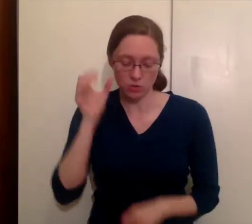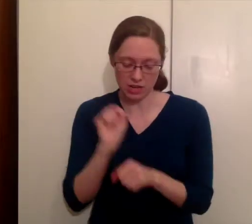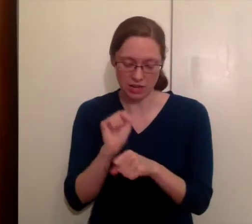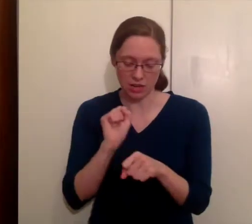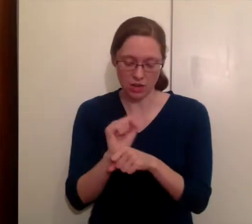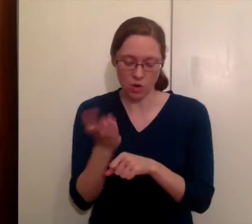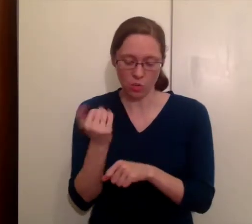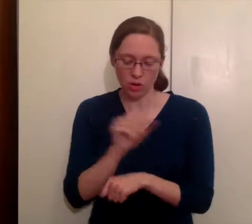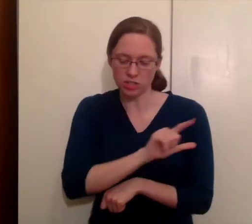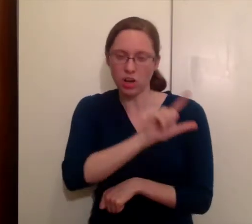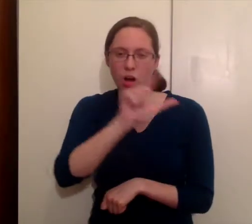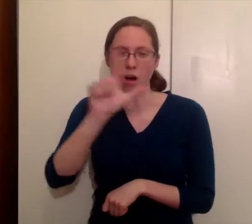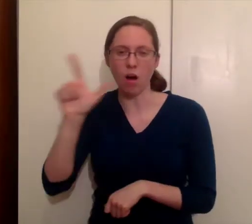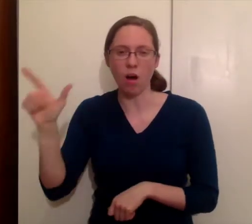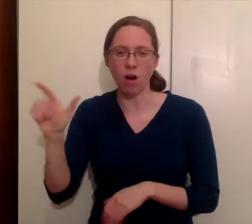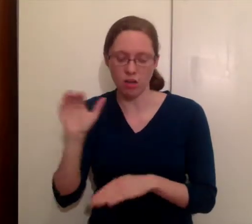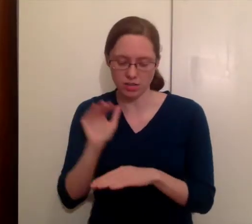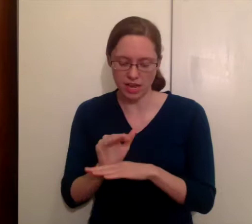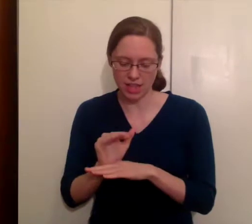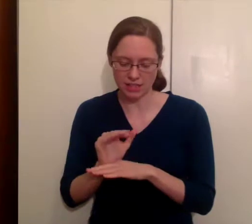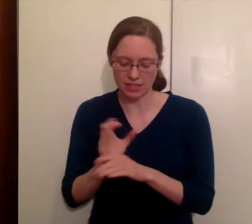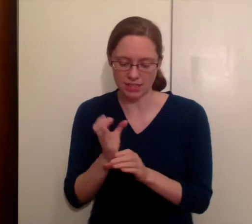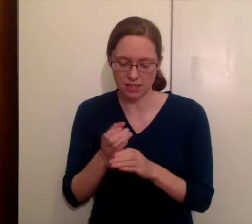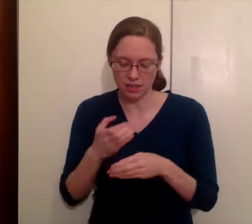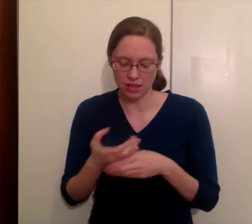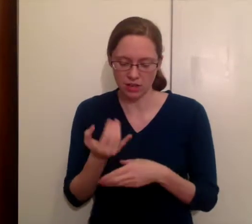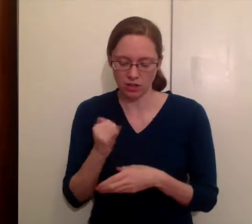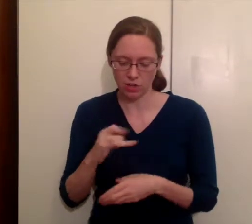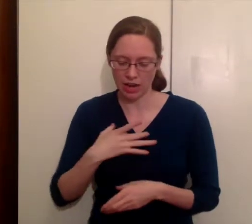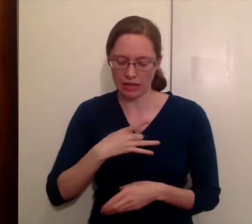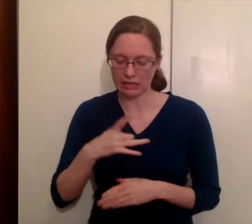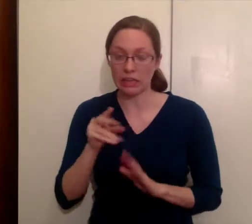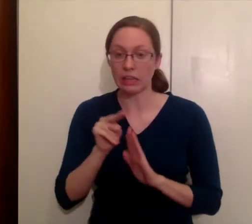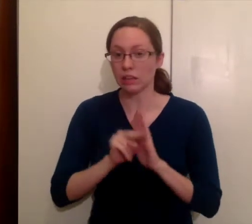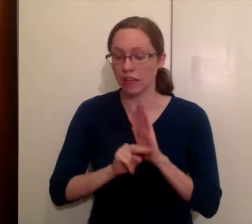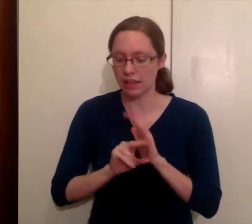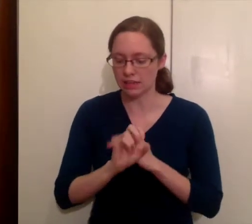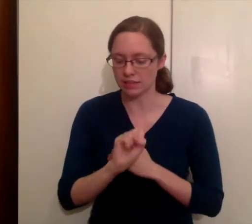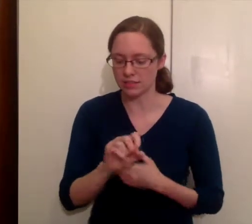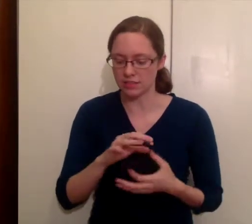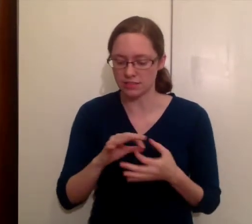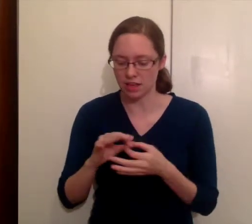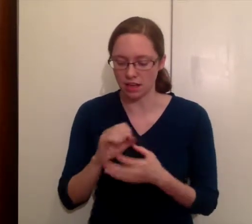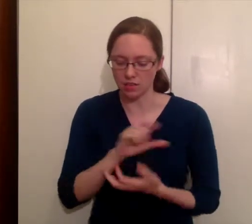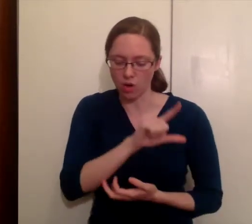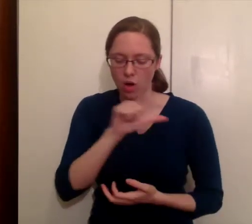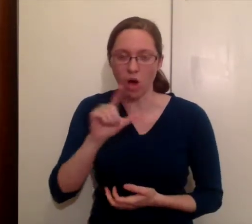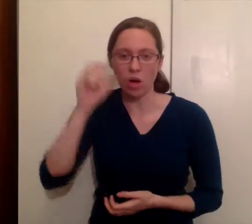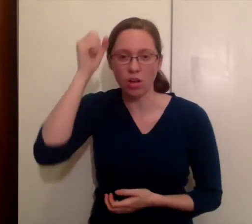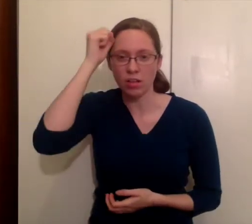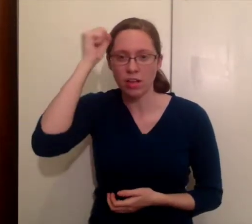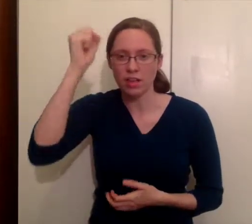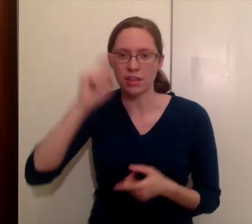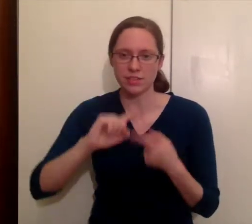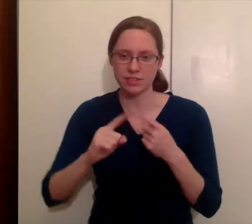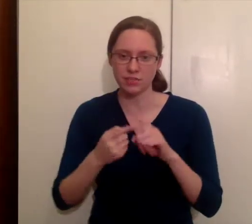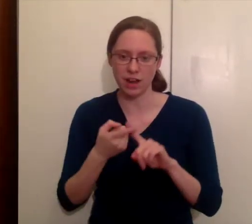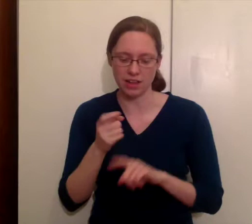Coyote worked all night, creating likenesses of all his